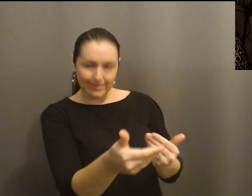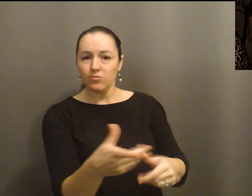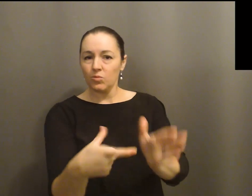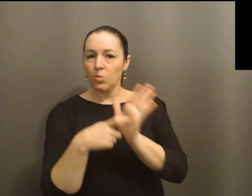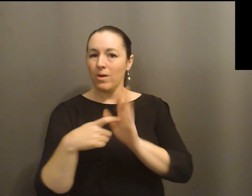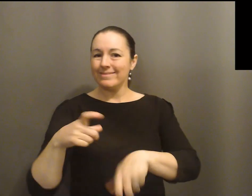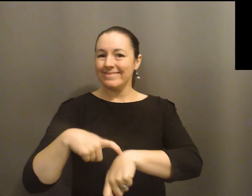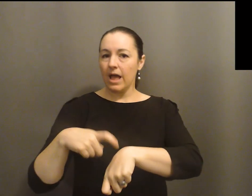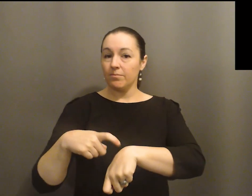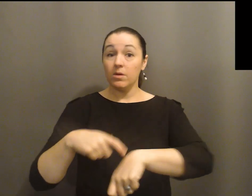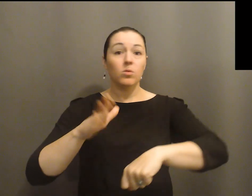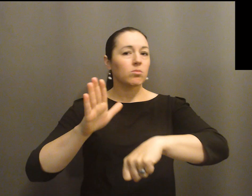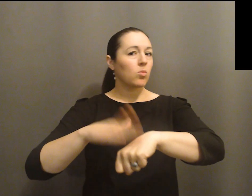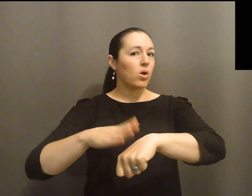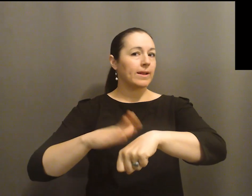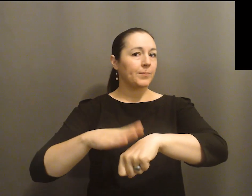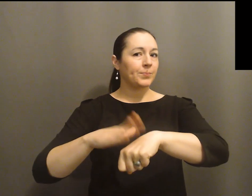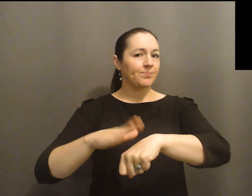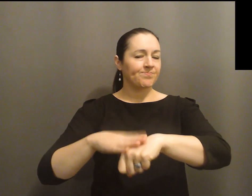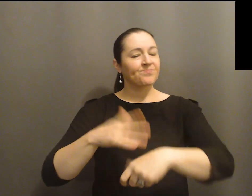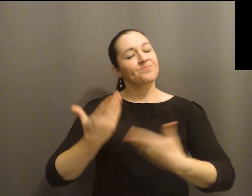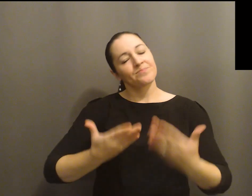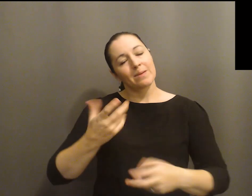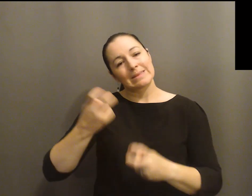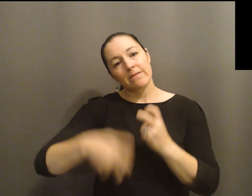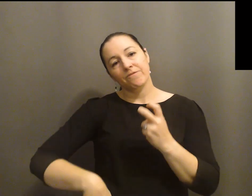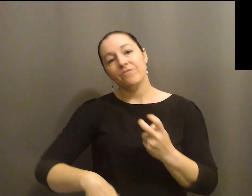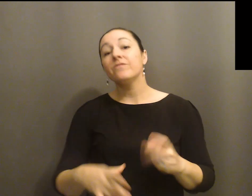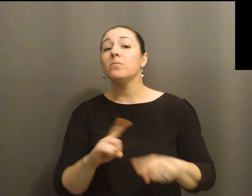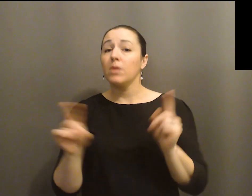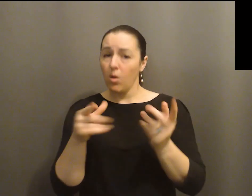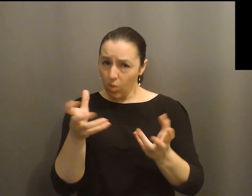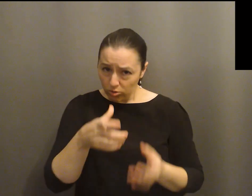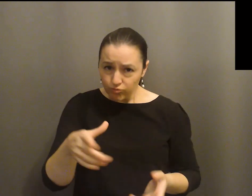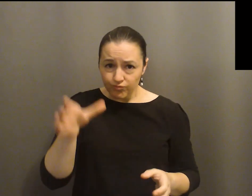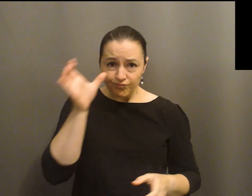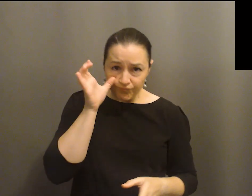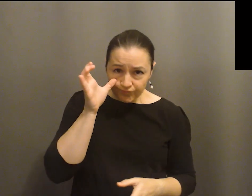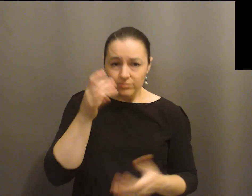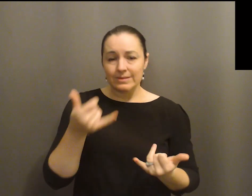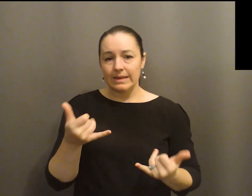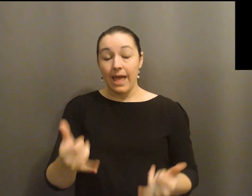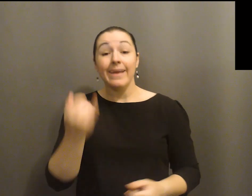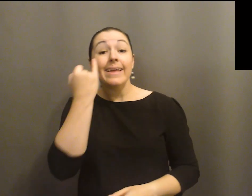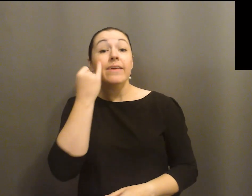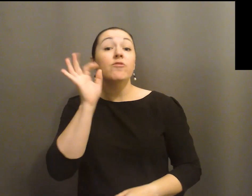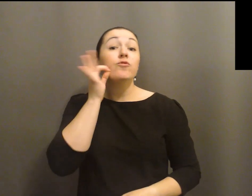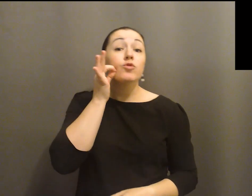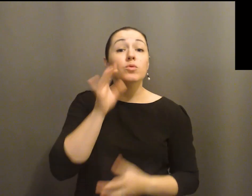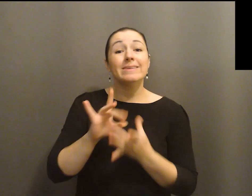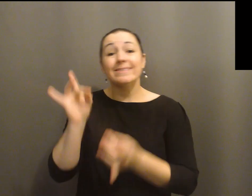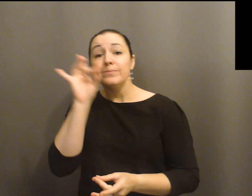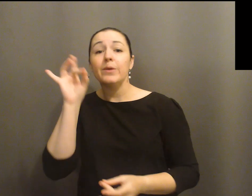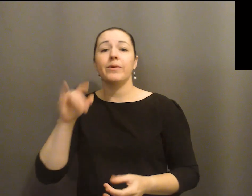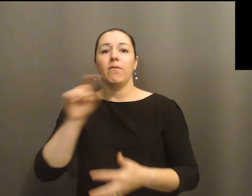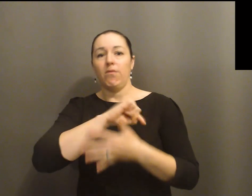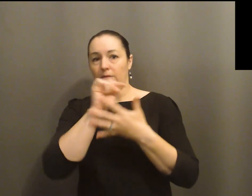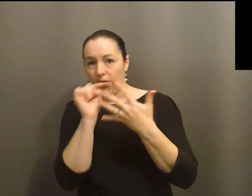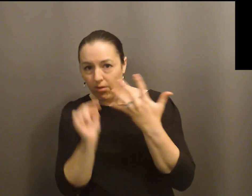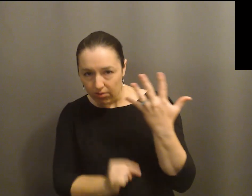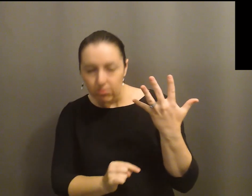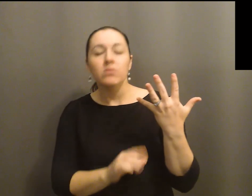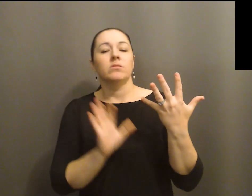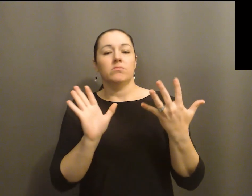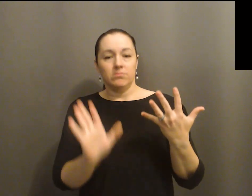time Now here's a warning And this is tough But please hear this today If the fruit of the Spirit Love, joy,